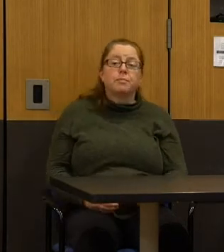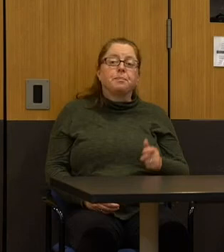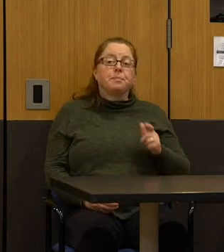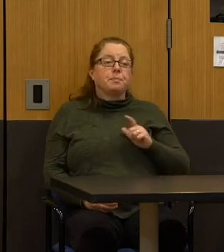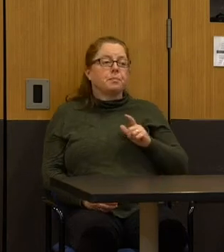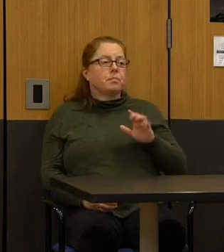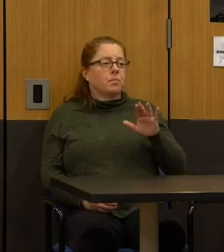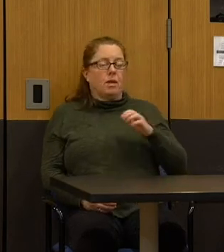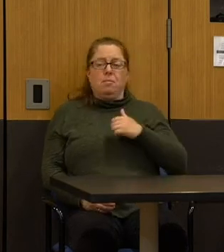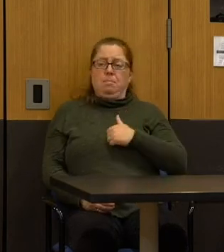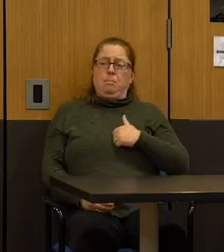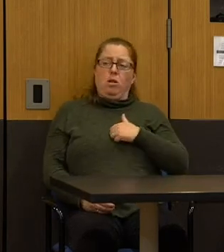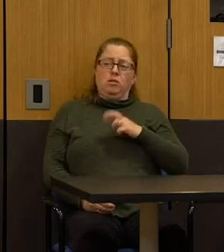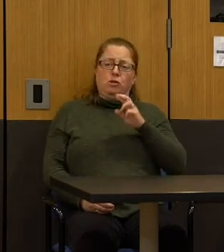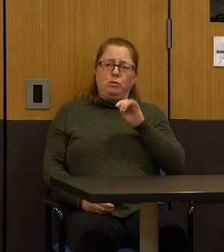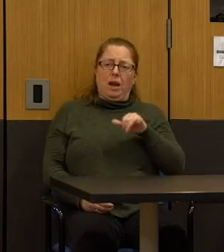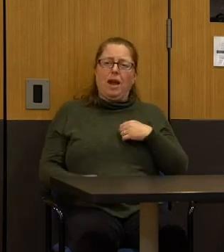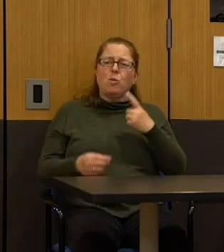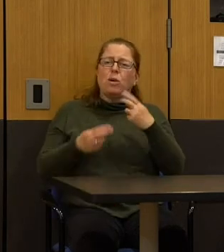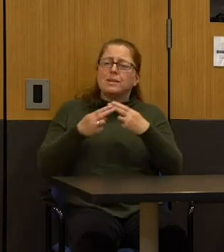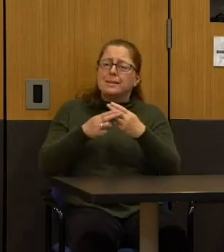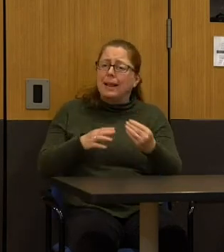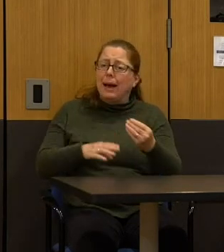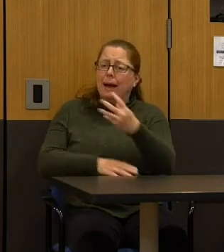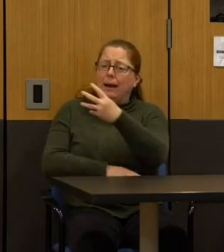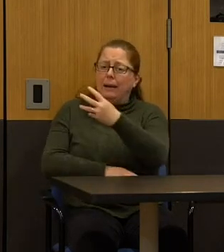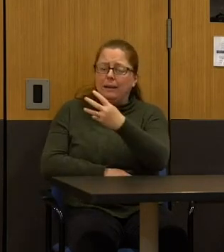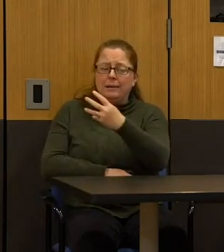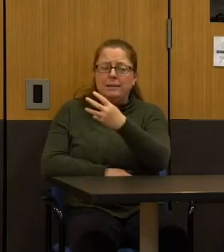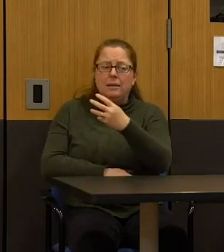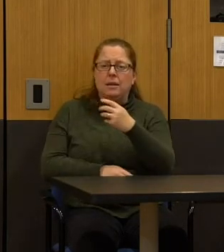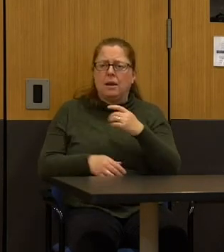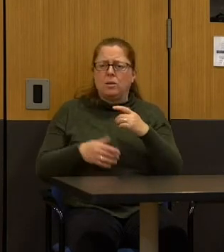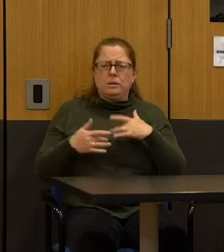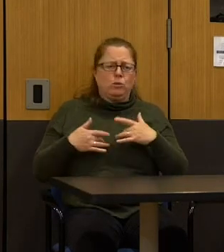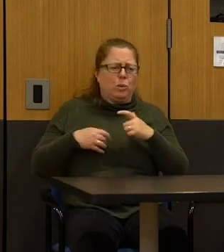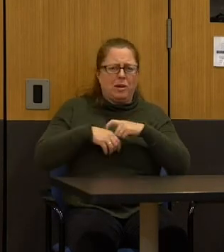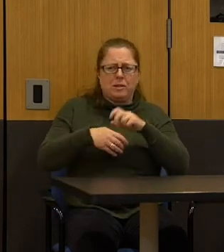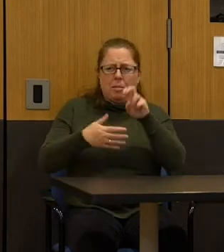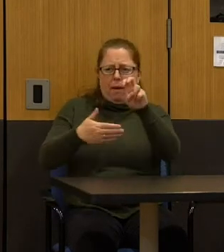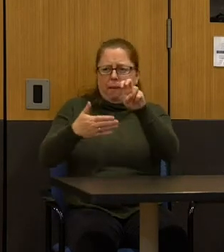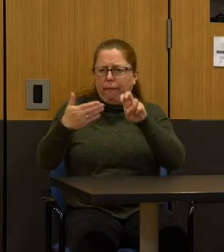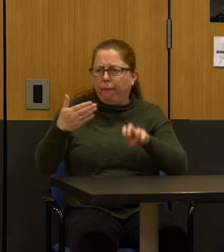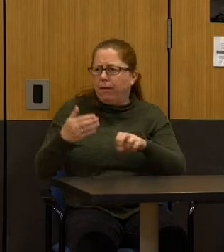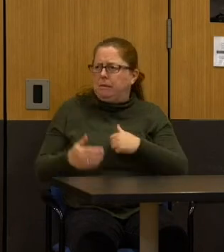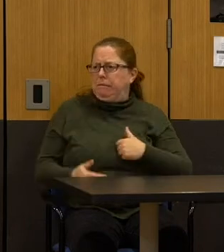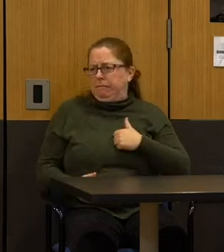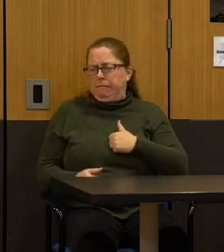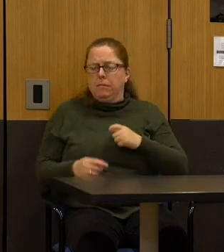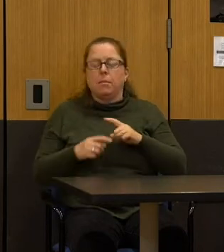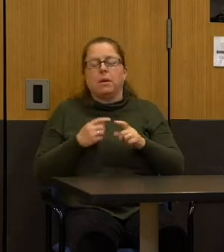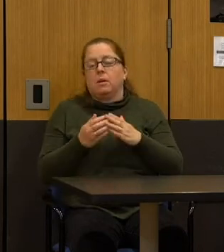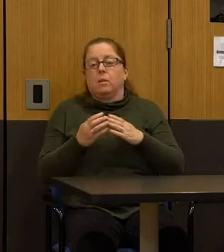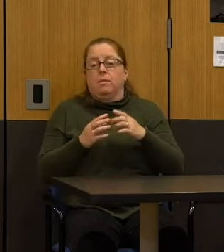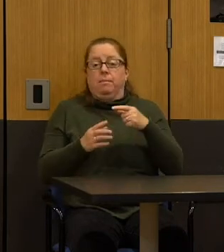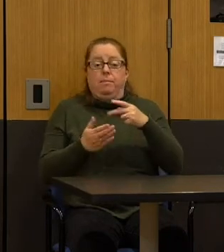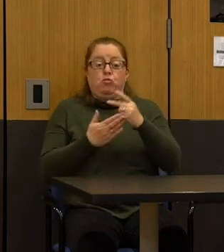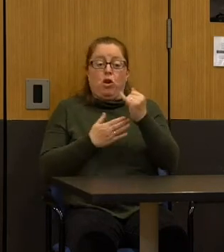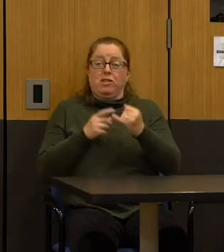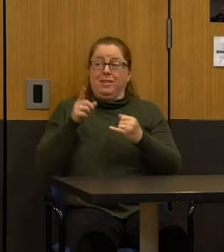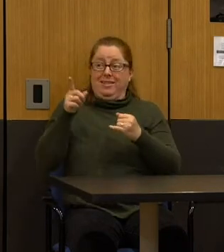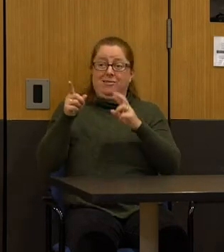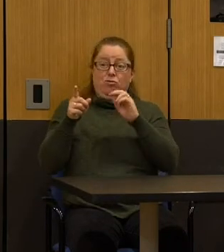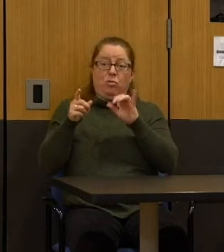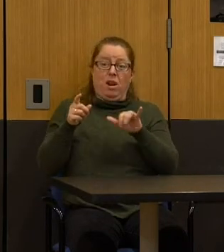Ray, I apologize because I had like a slide in there and I was worried about time. But this project that Ray